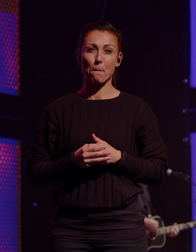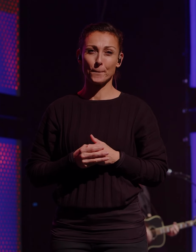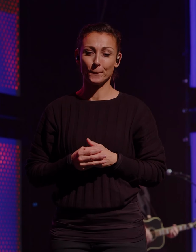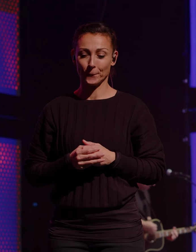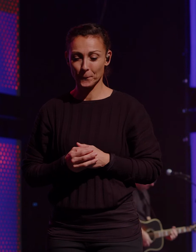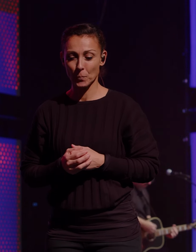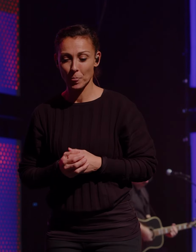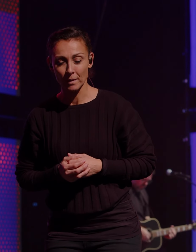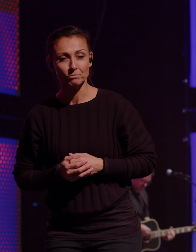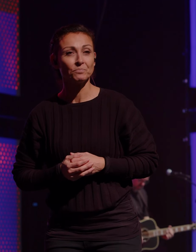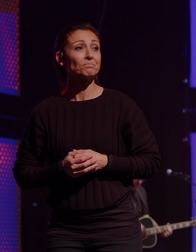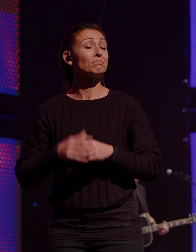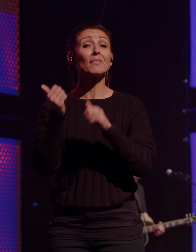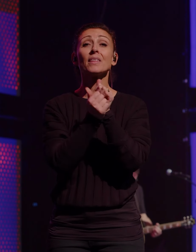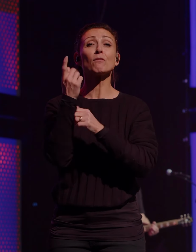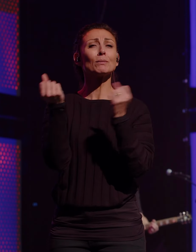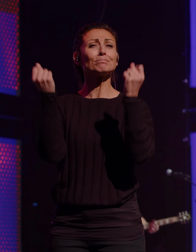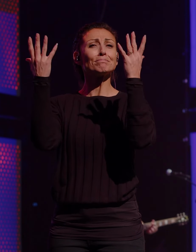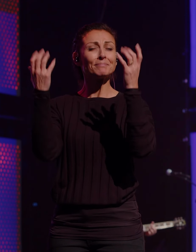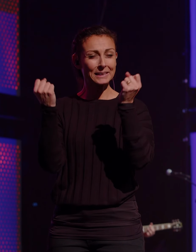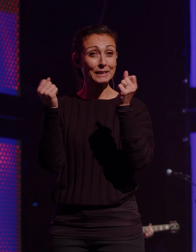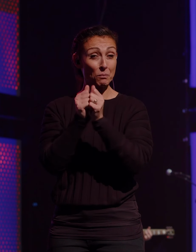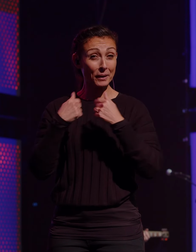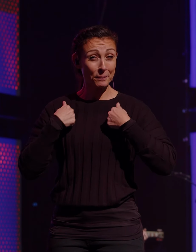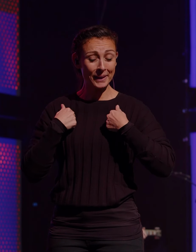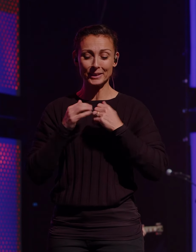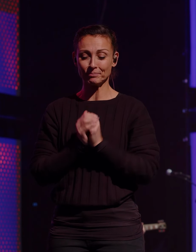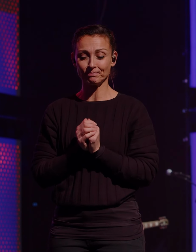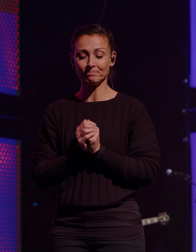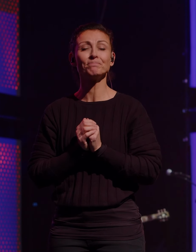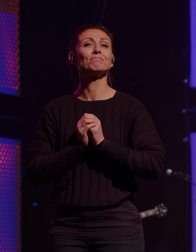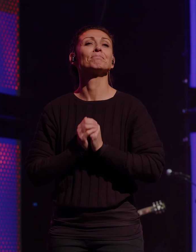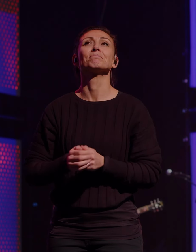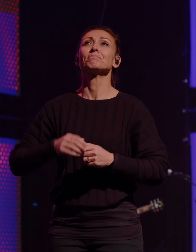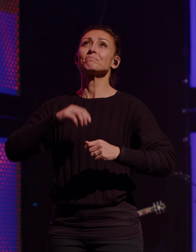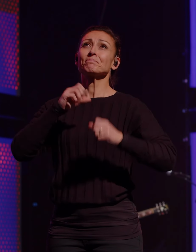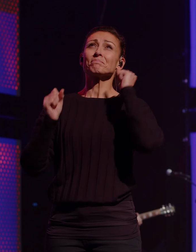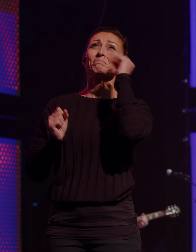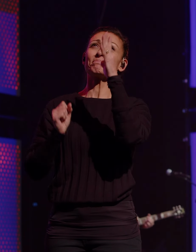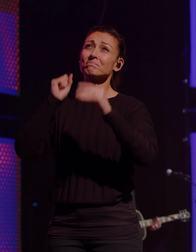Hey, why don't you help me sing it tonight? So I raise a